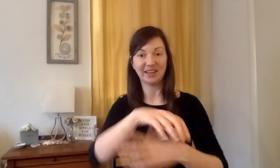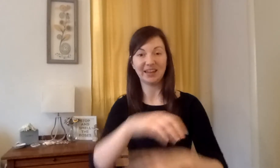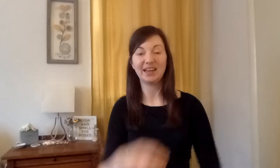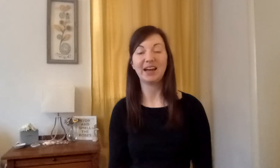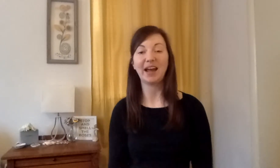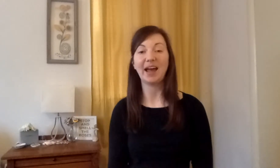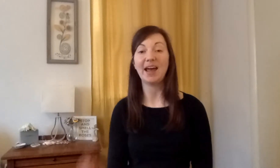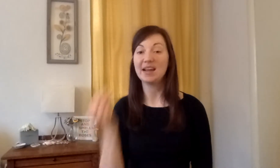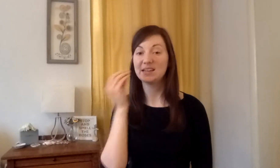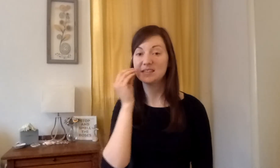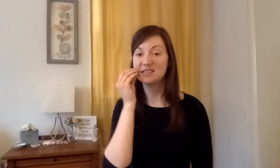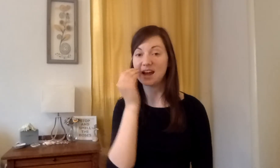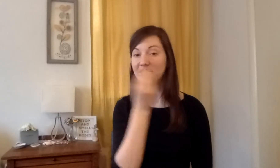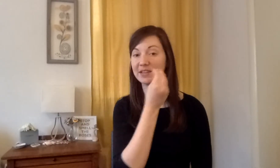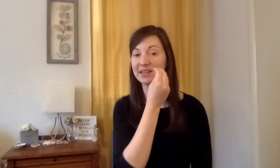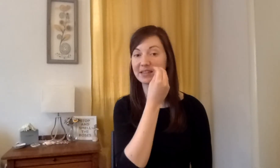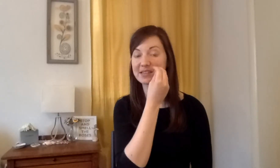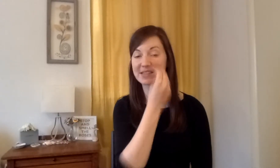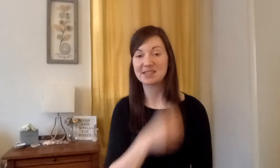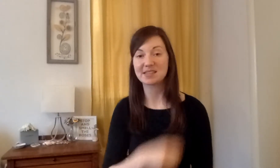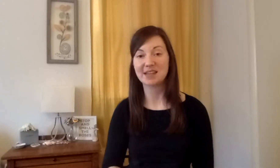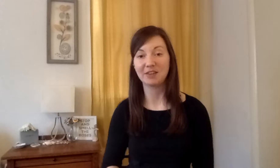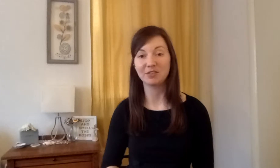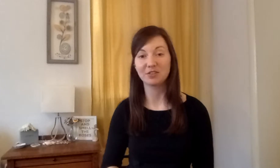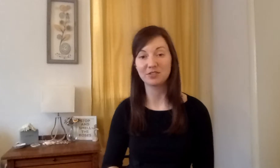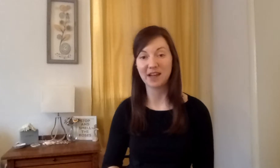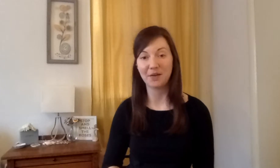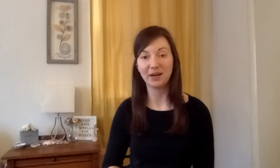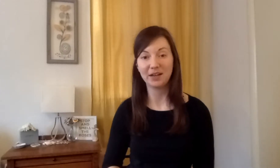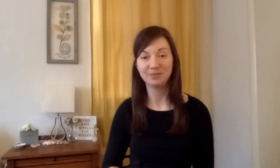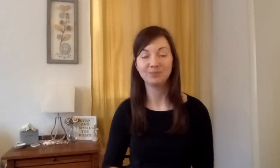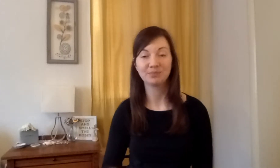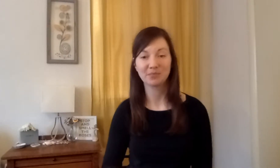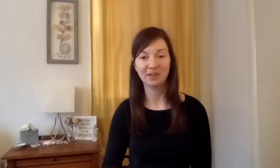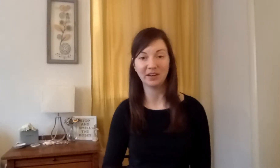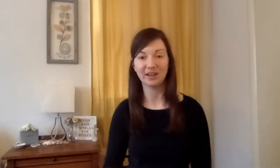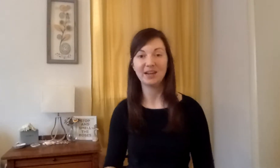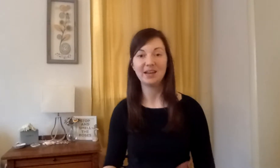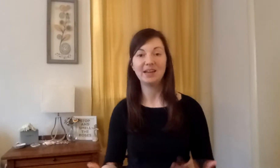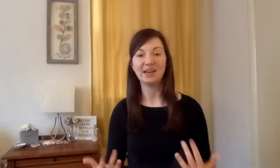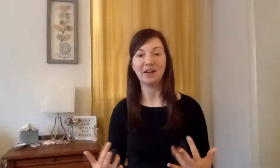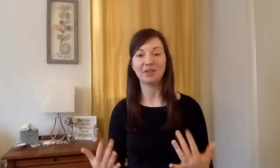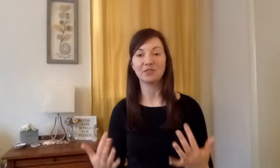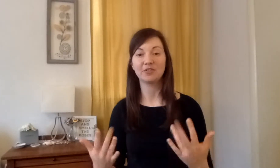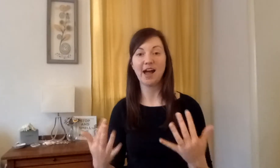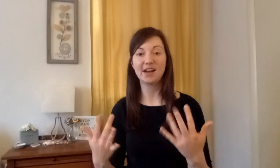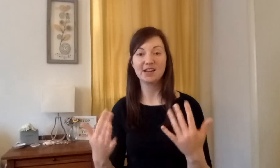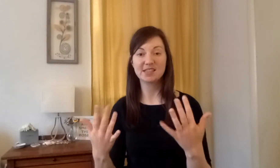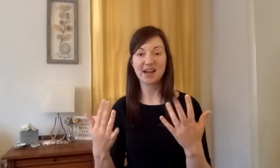Good. And daffodils. This is a sign for flower. Good. Now the